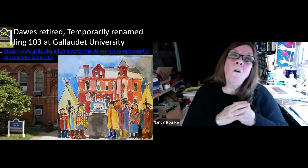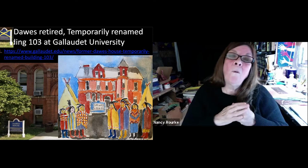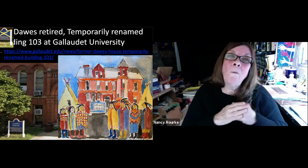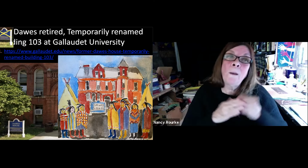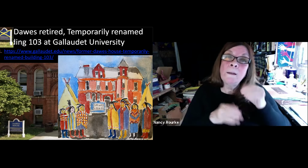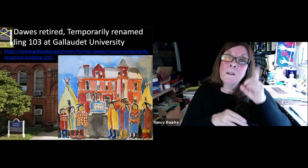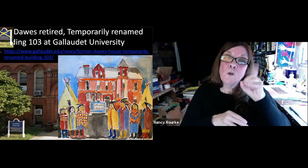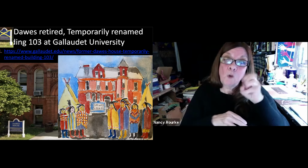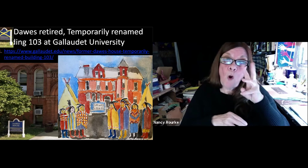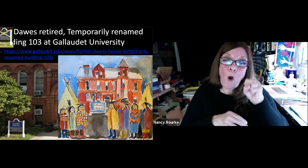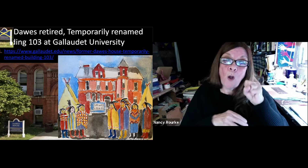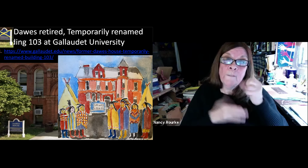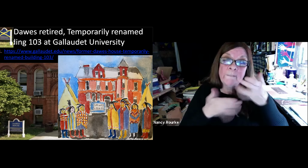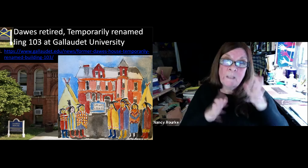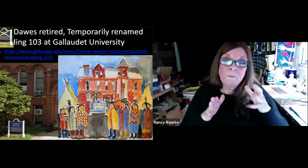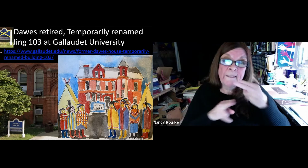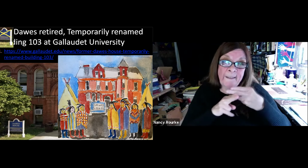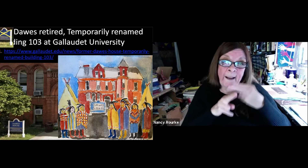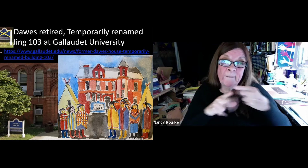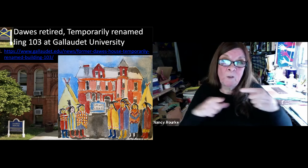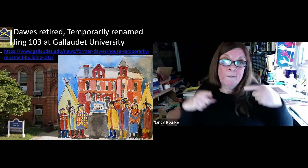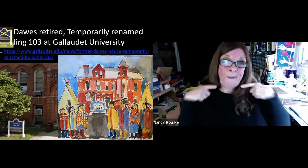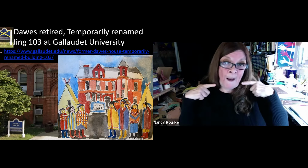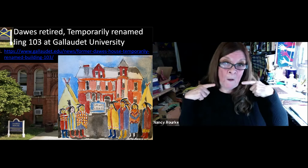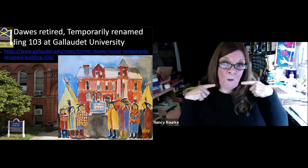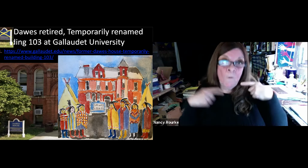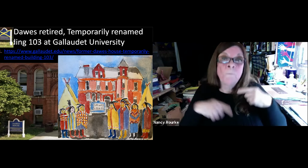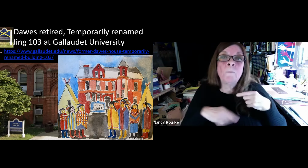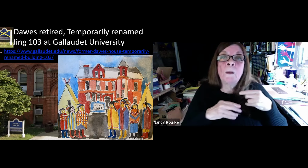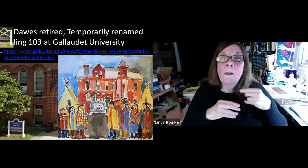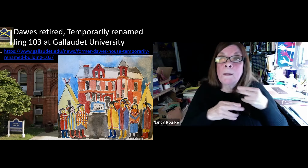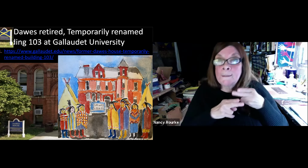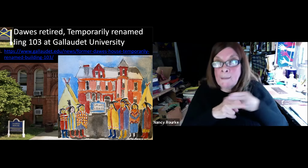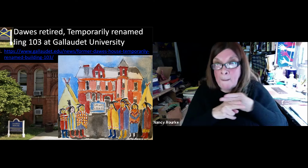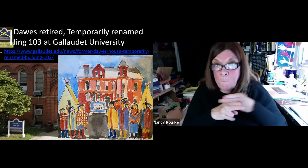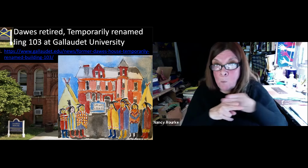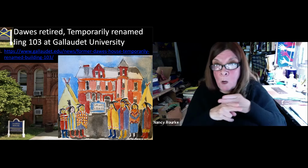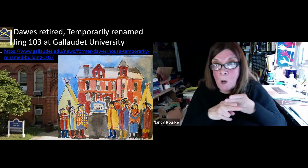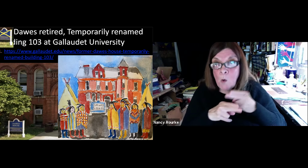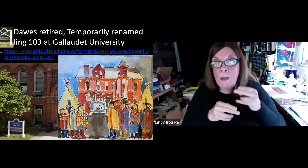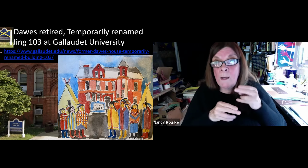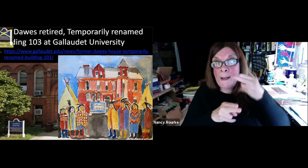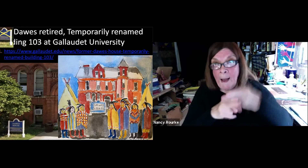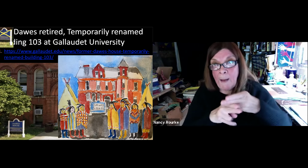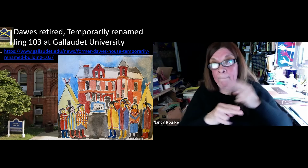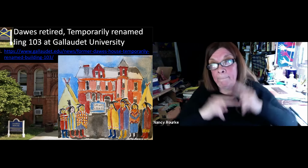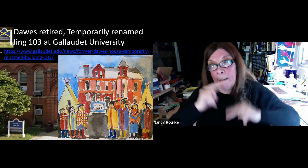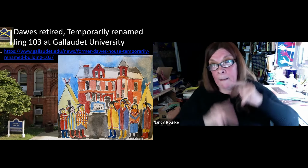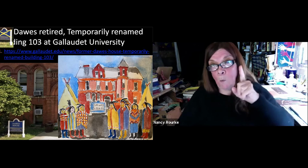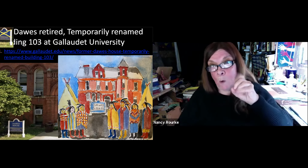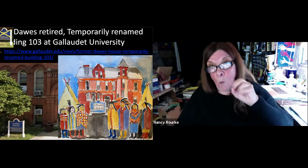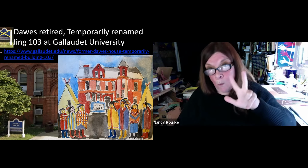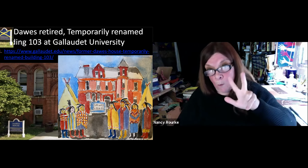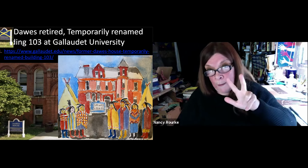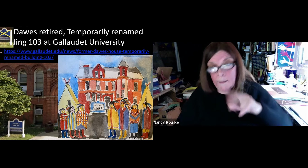reach and implications of Dawes' actions have been pretty widespread. However, I can happily say that the Dawes